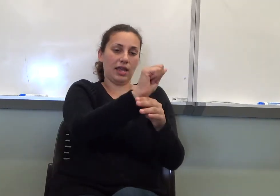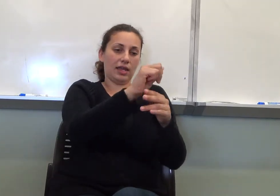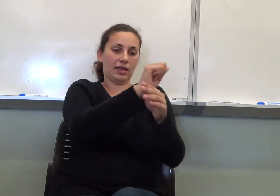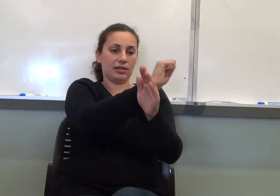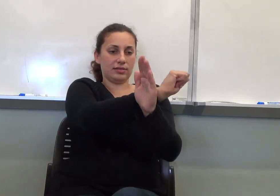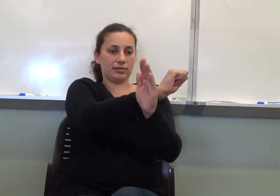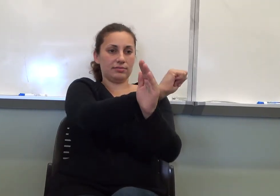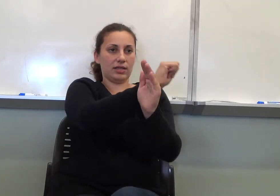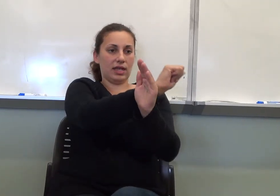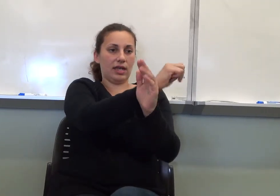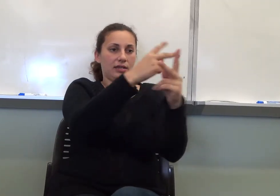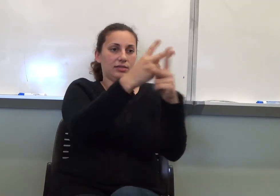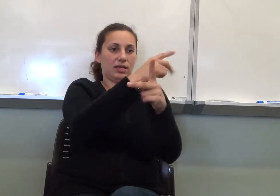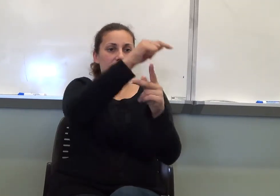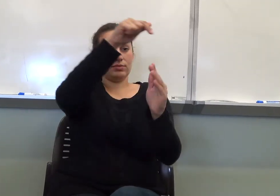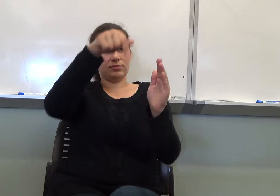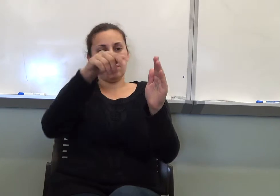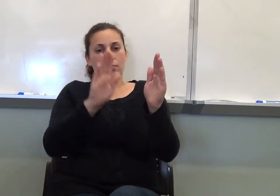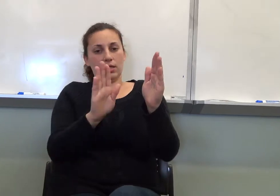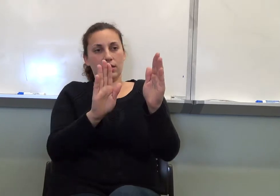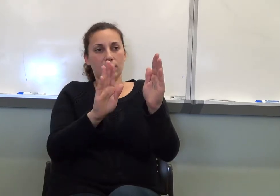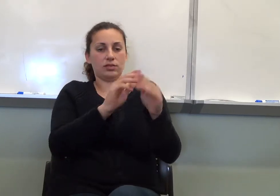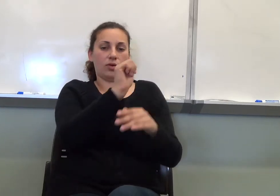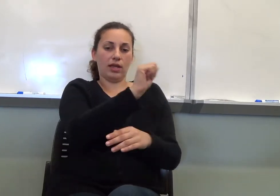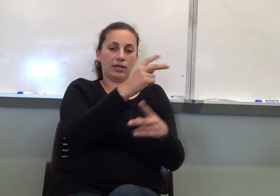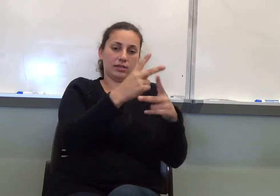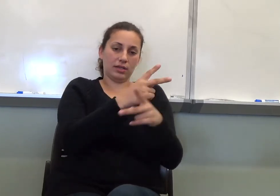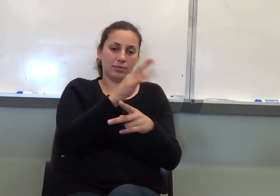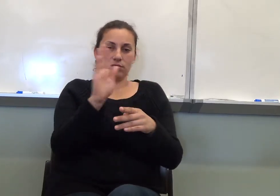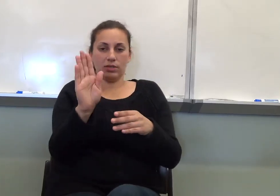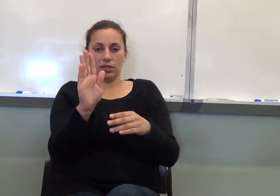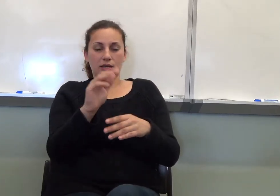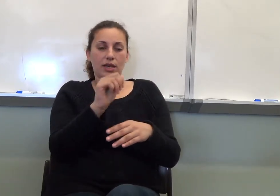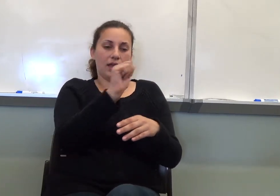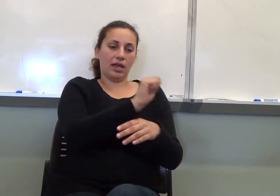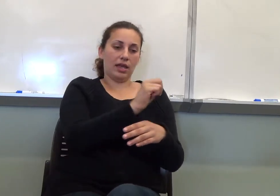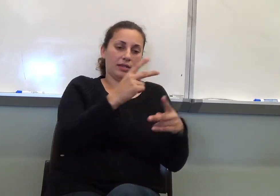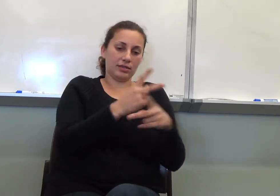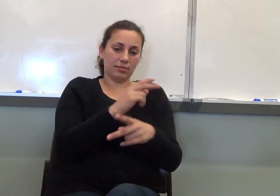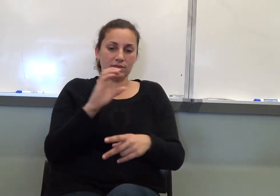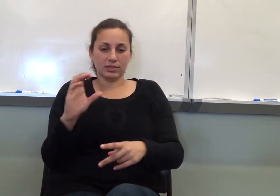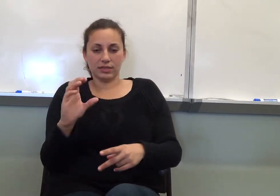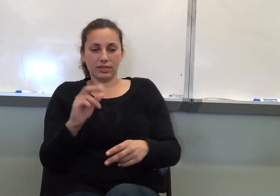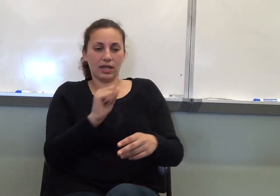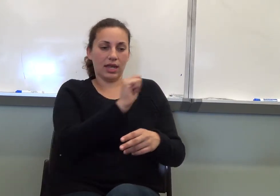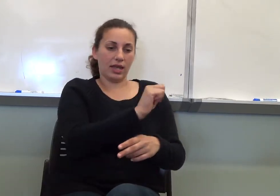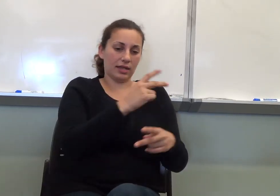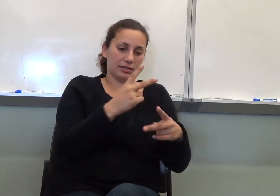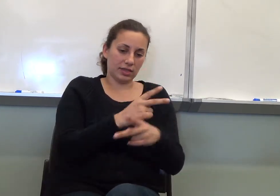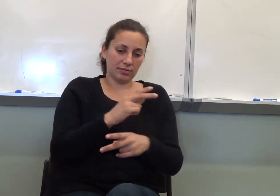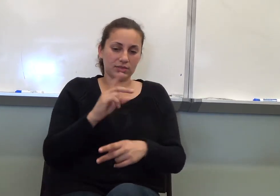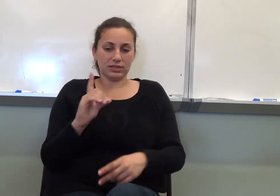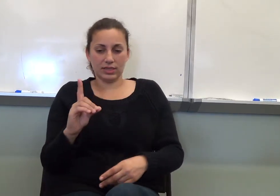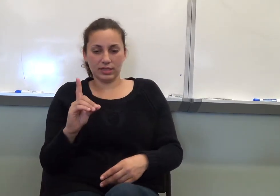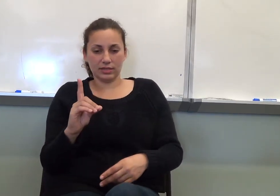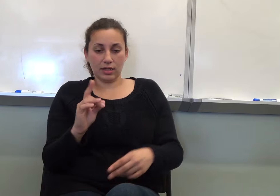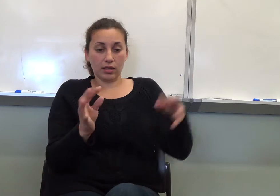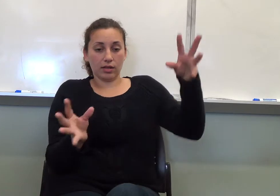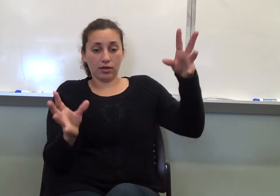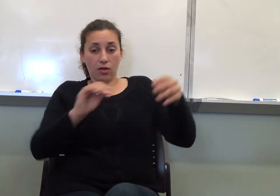this could be A times B, A times C, A times D, and then add them all together. In